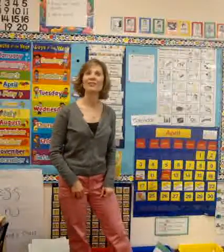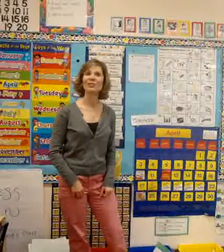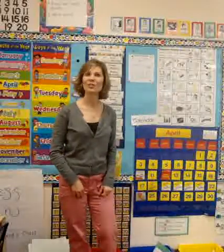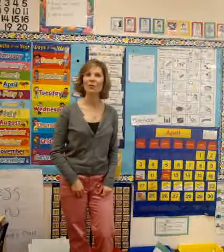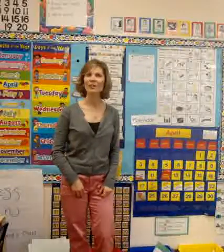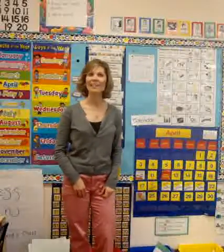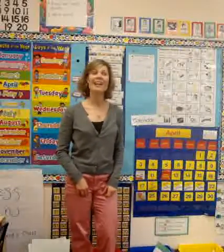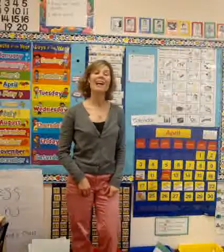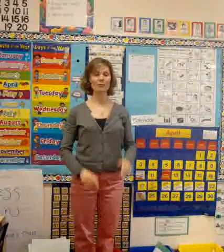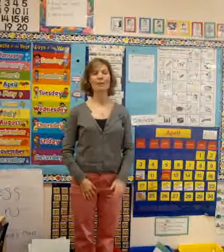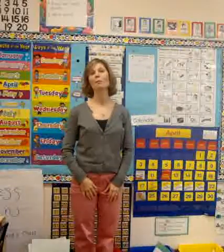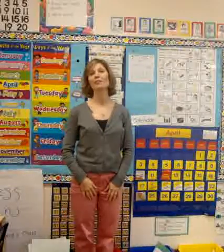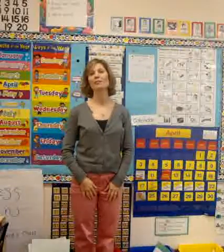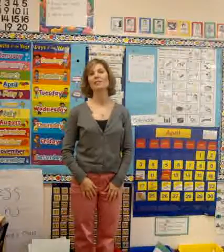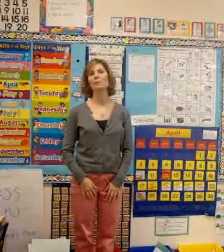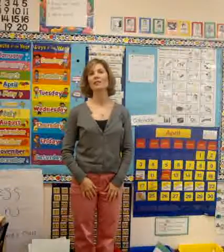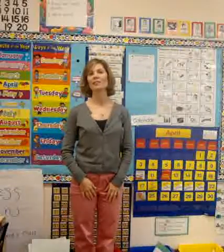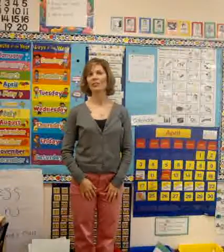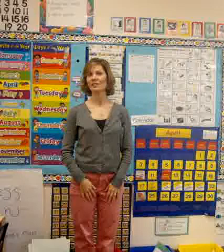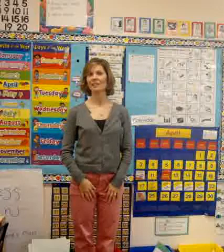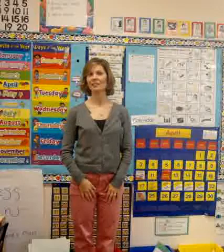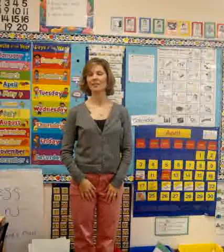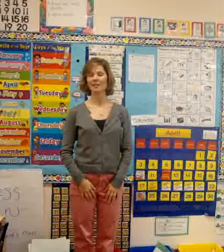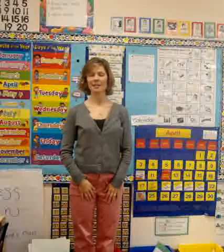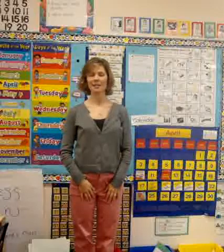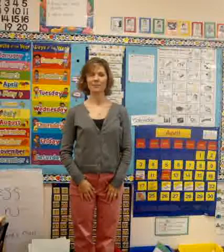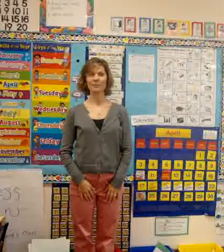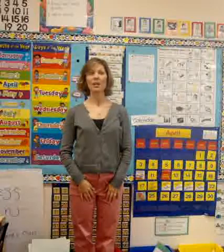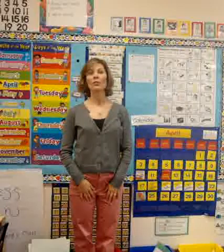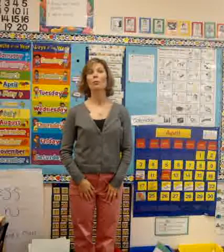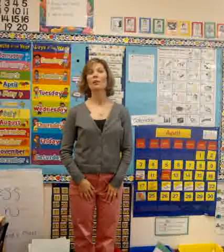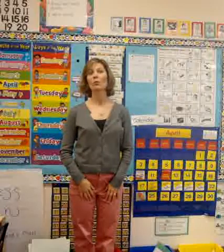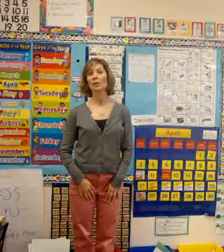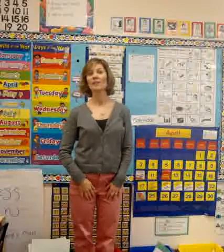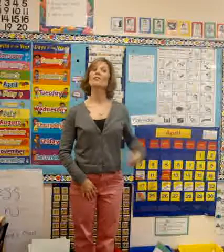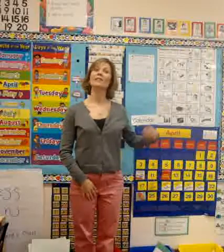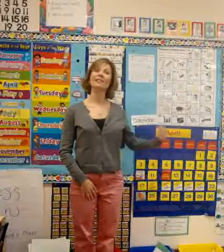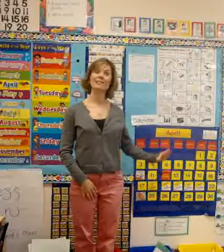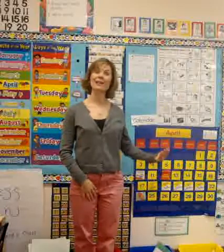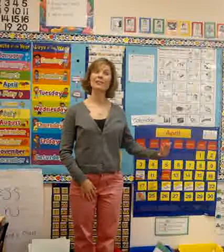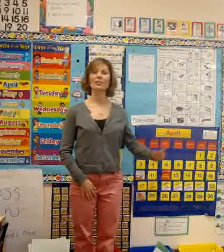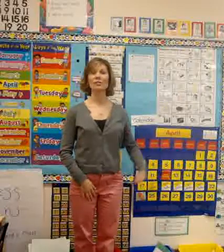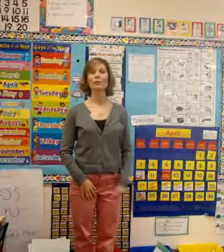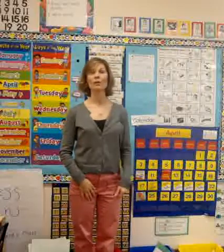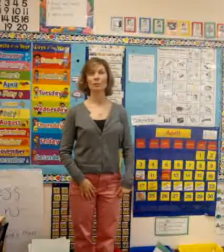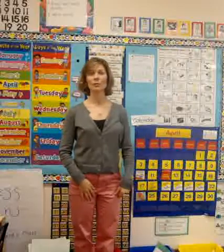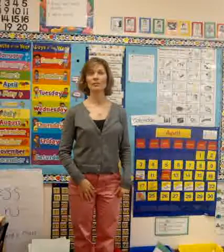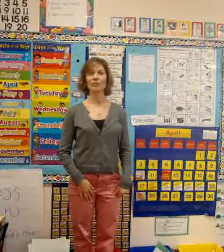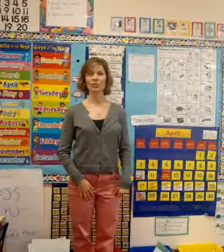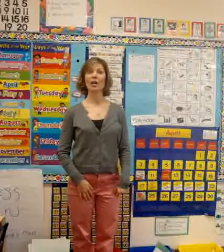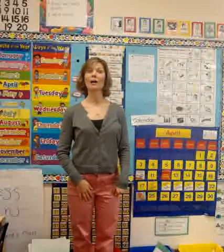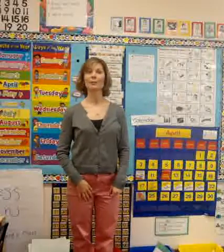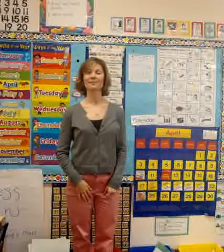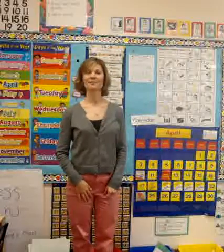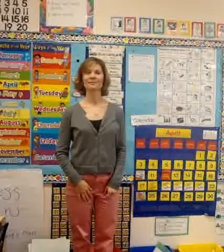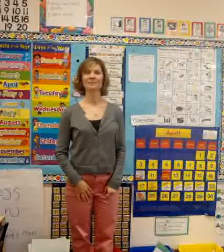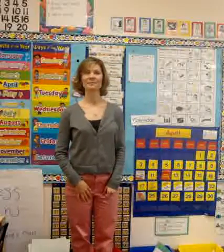is snowy. Everybody participates and they'll say the weather with us so that it's not just the weather person's job.